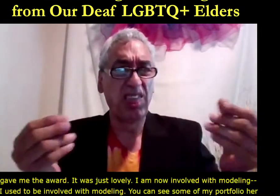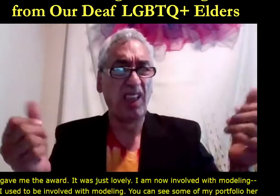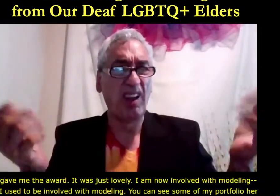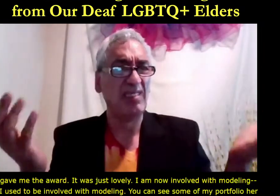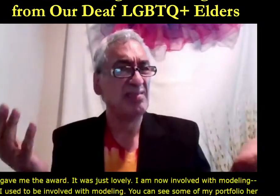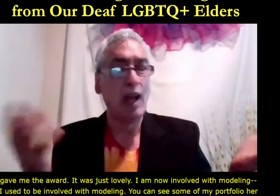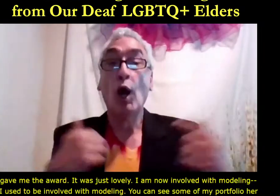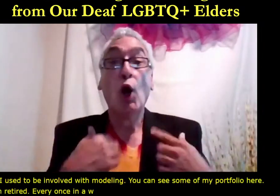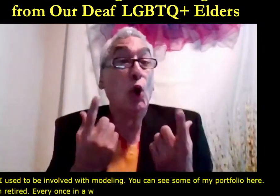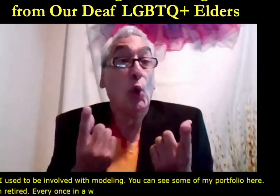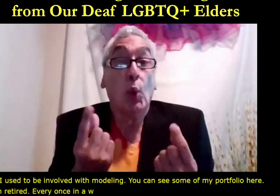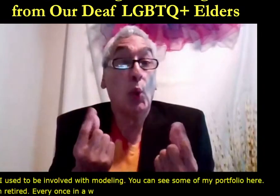has become